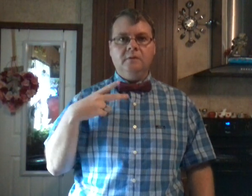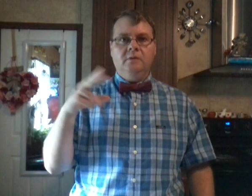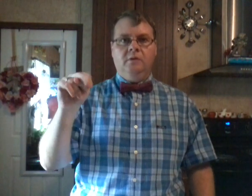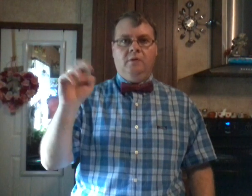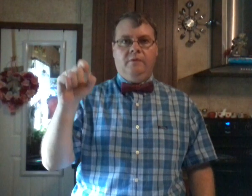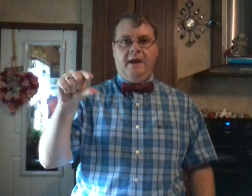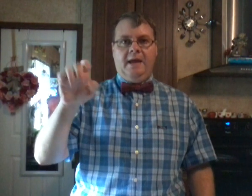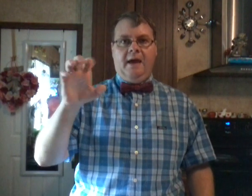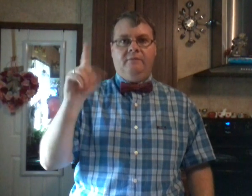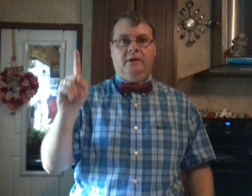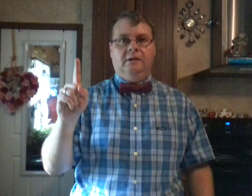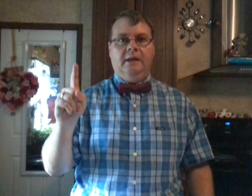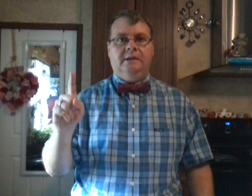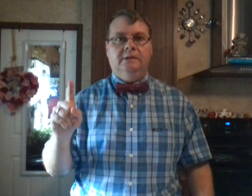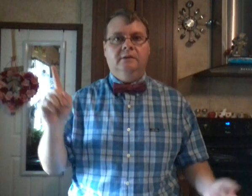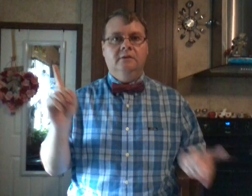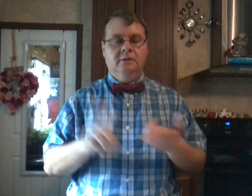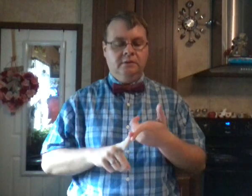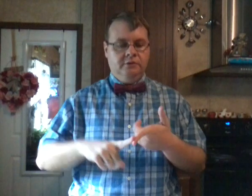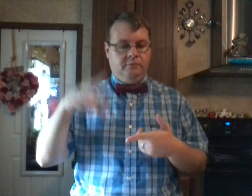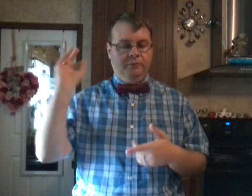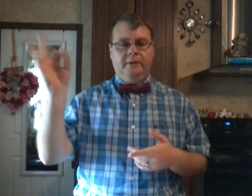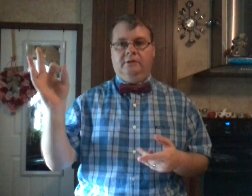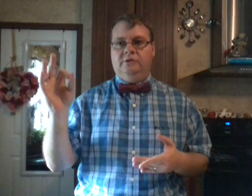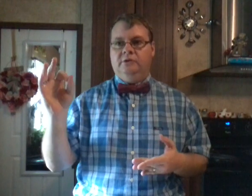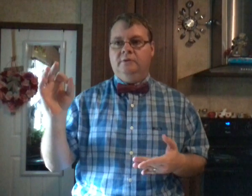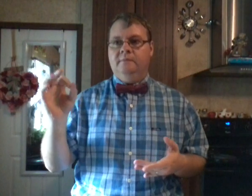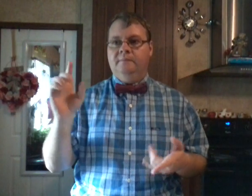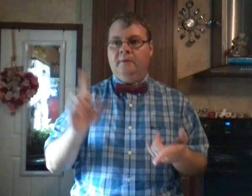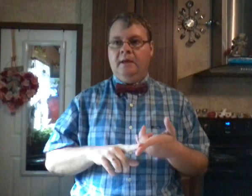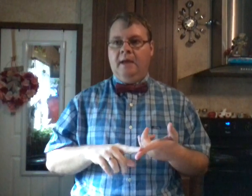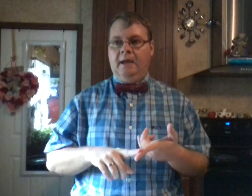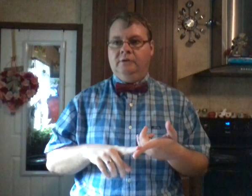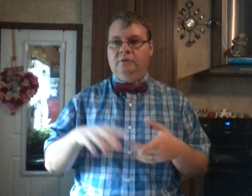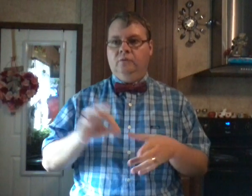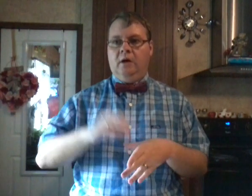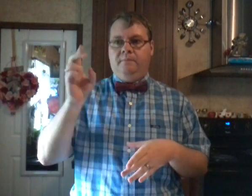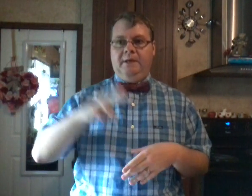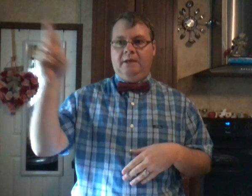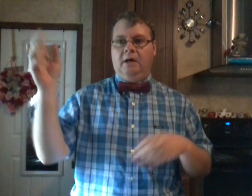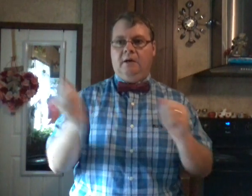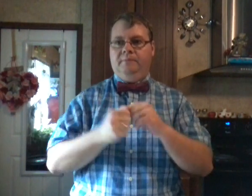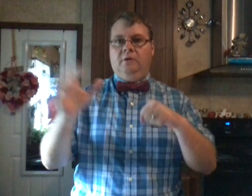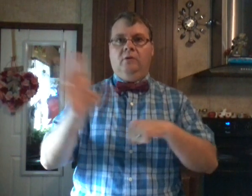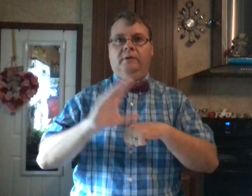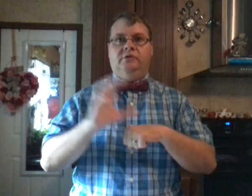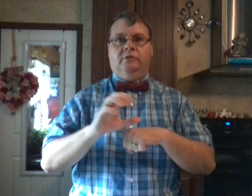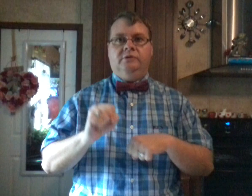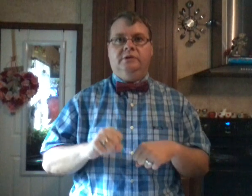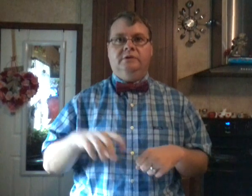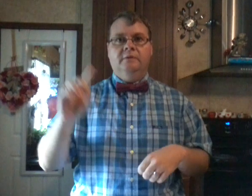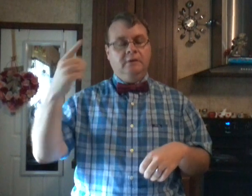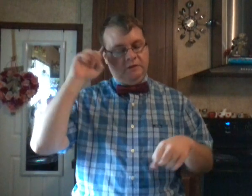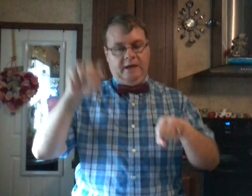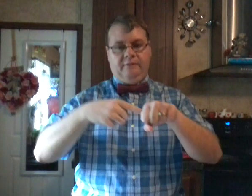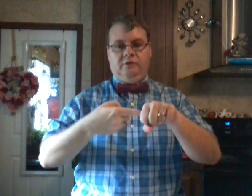you know, they have neglected to preach and to pick up, you know, with churches. Just like